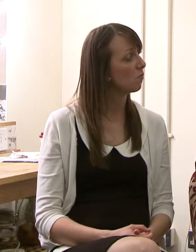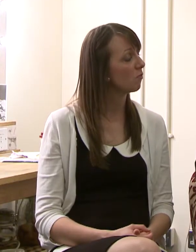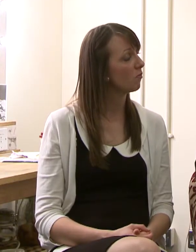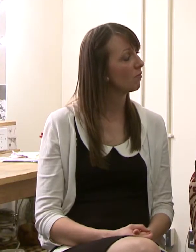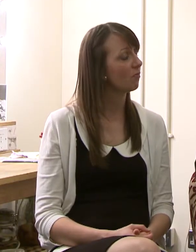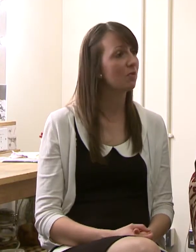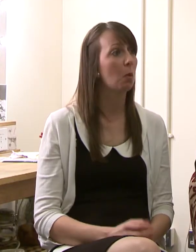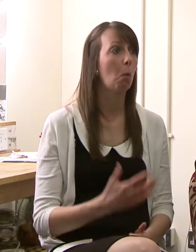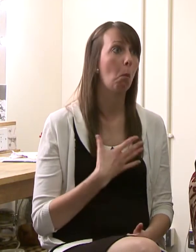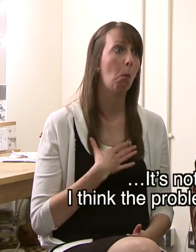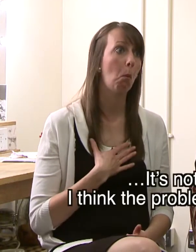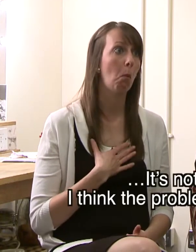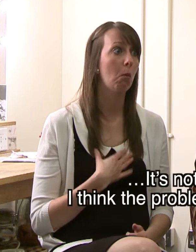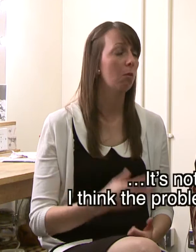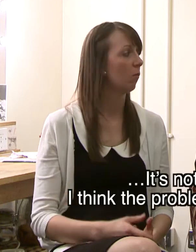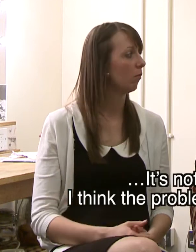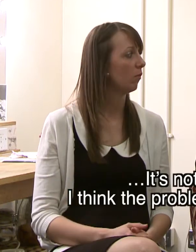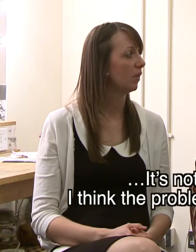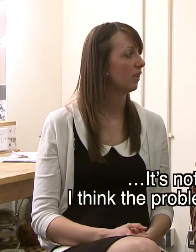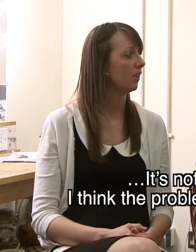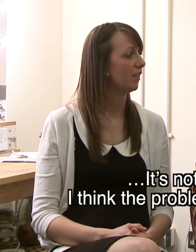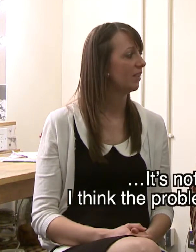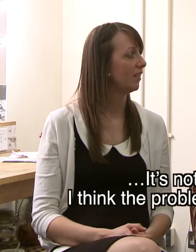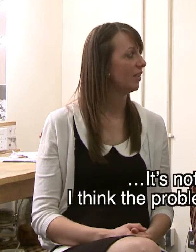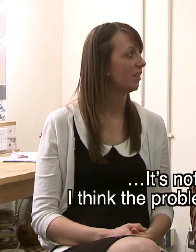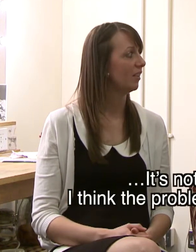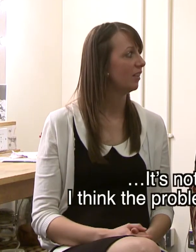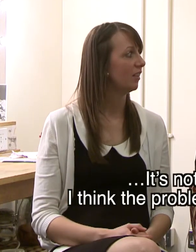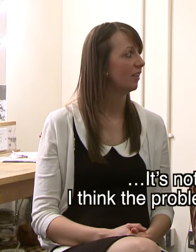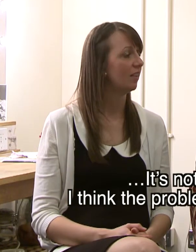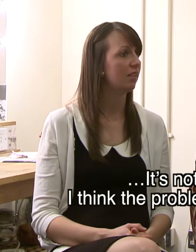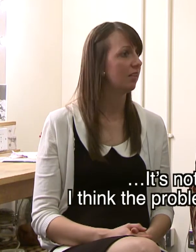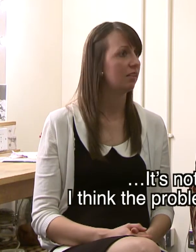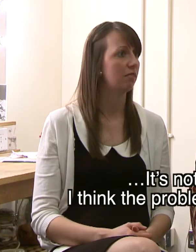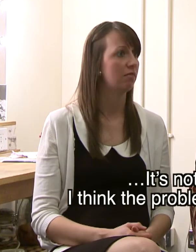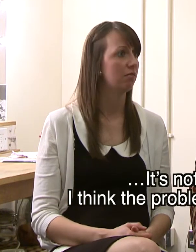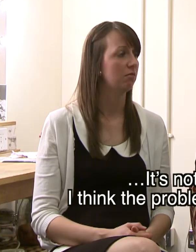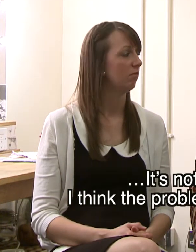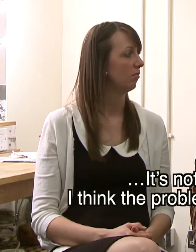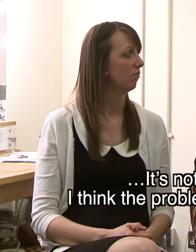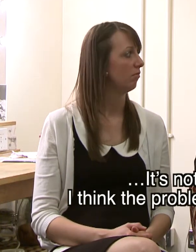But not because the deaf. I